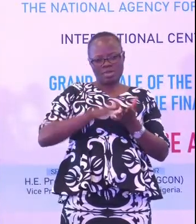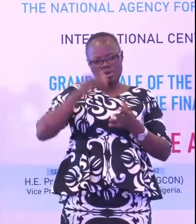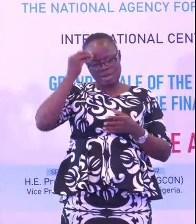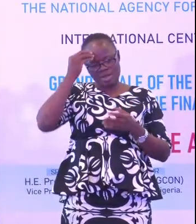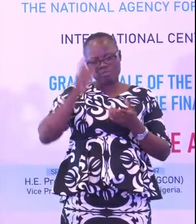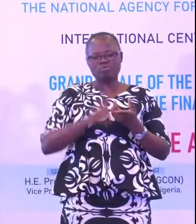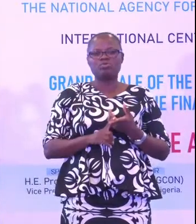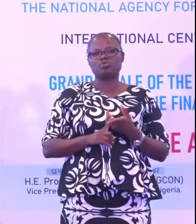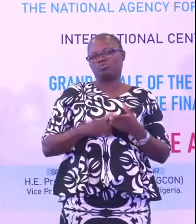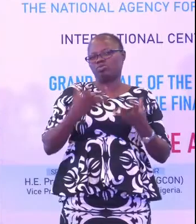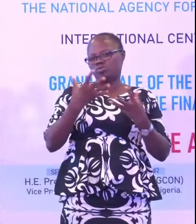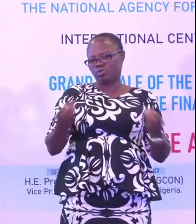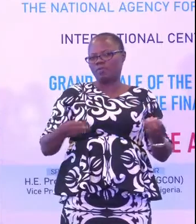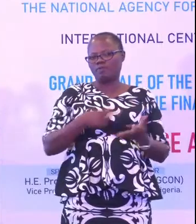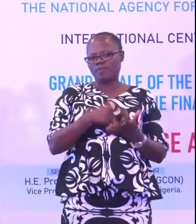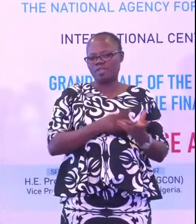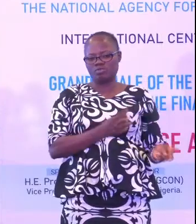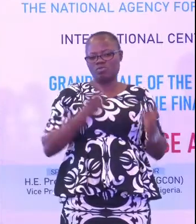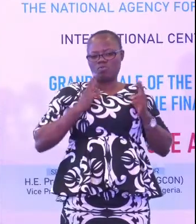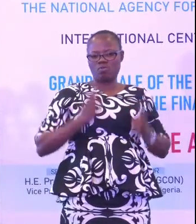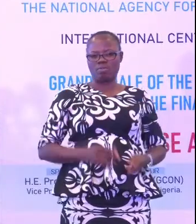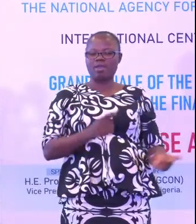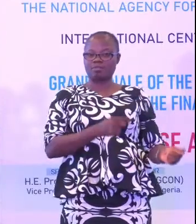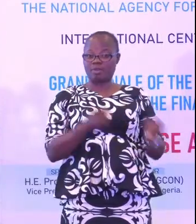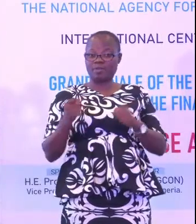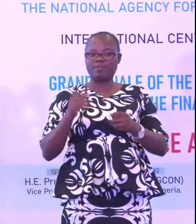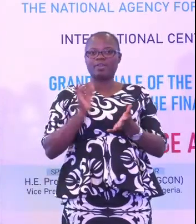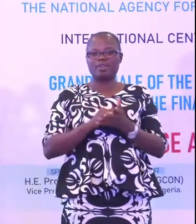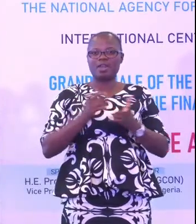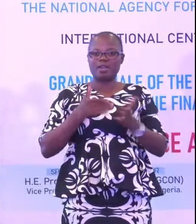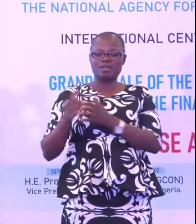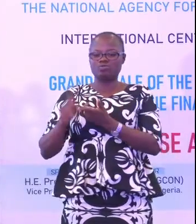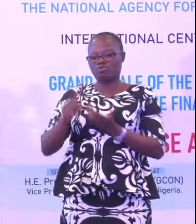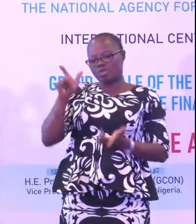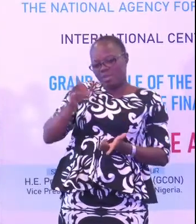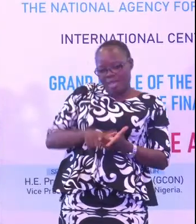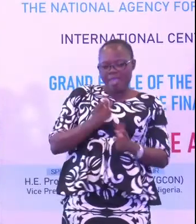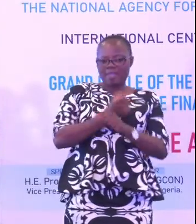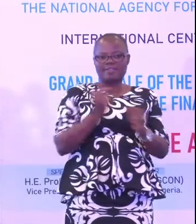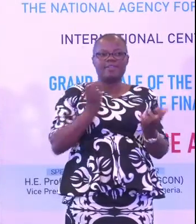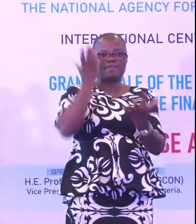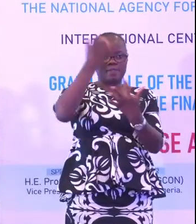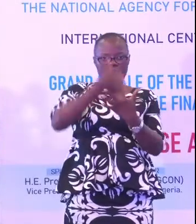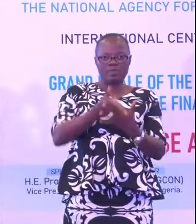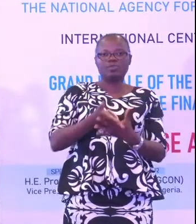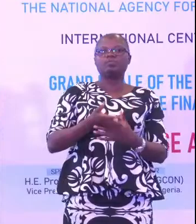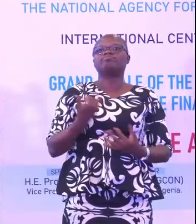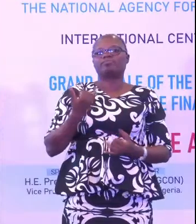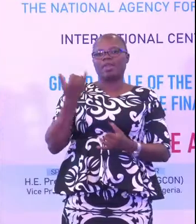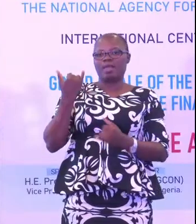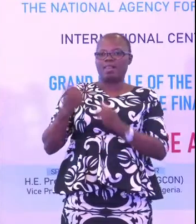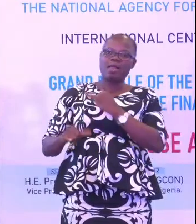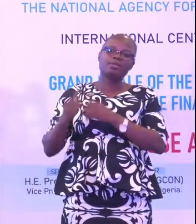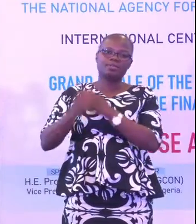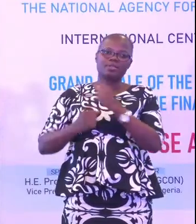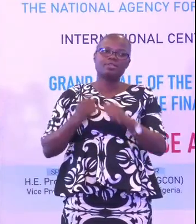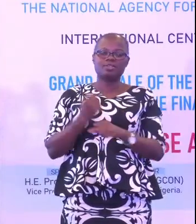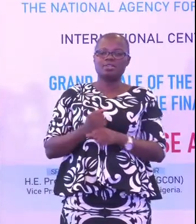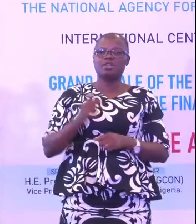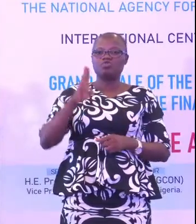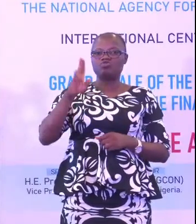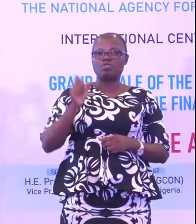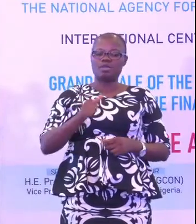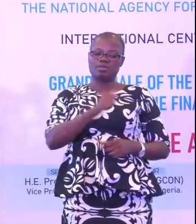suspected cases of human trafficking and lead to life-saving interventions. Last year, the U.S. Embassy partnered